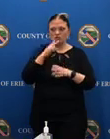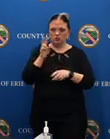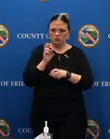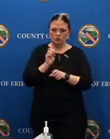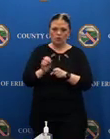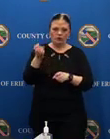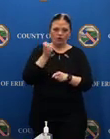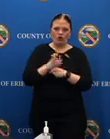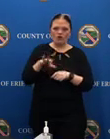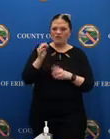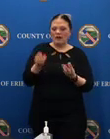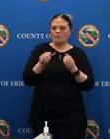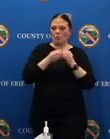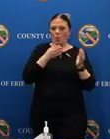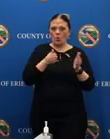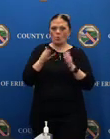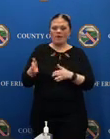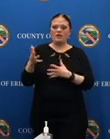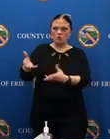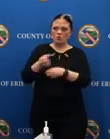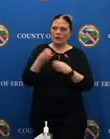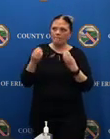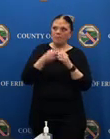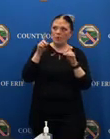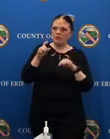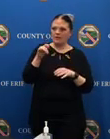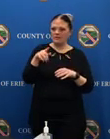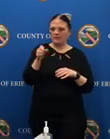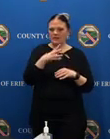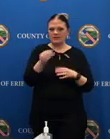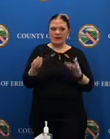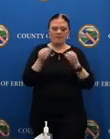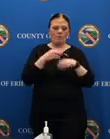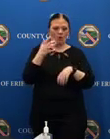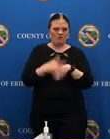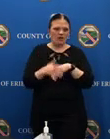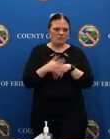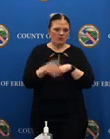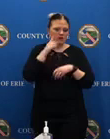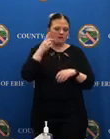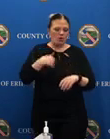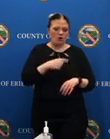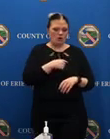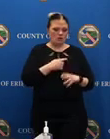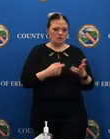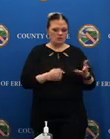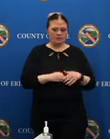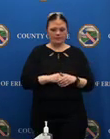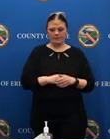find additional ways to get more testing kits as well as more testing availability for us.